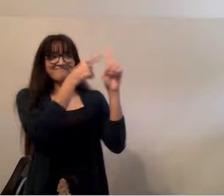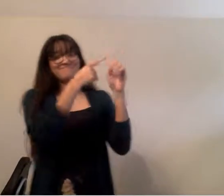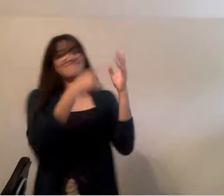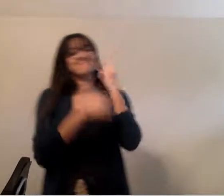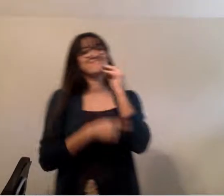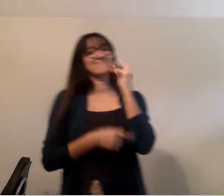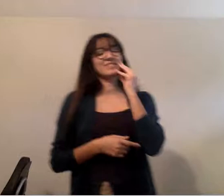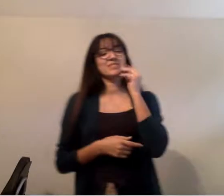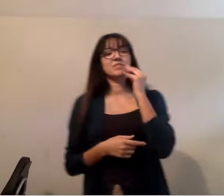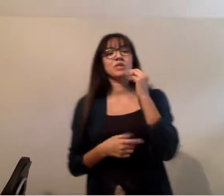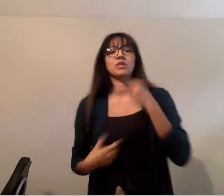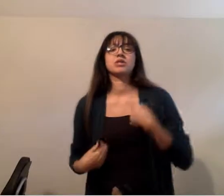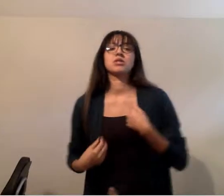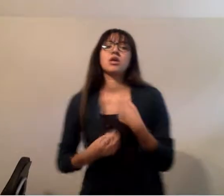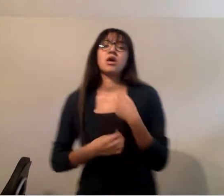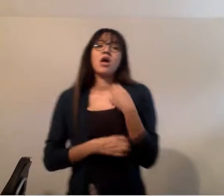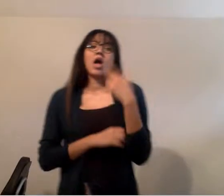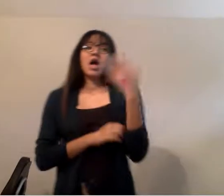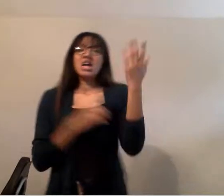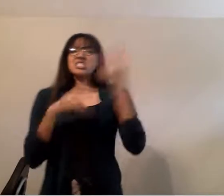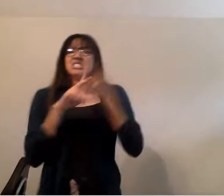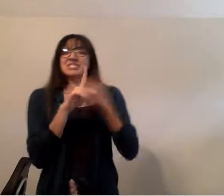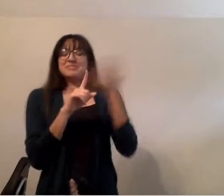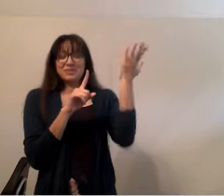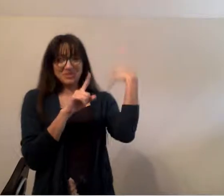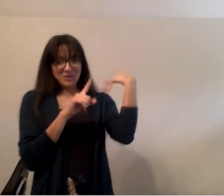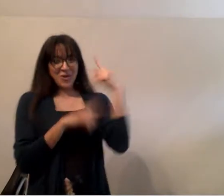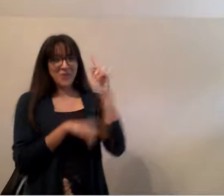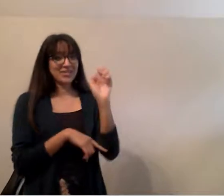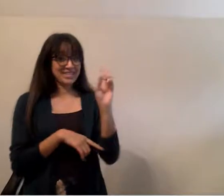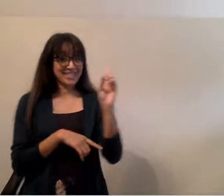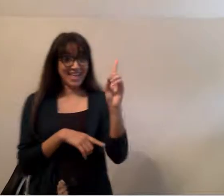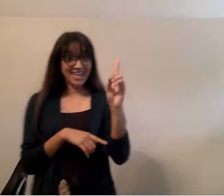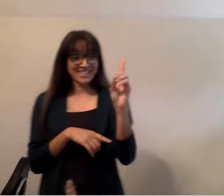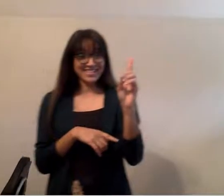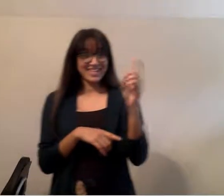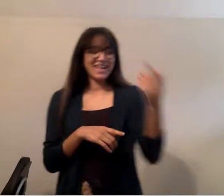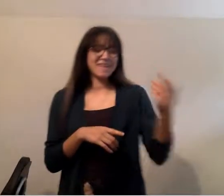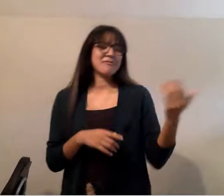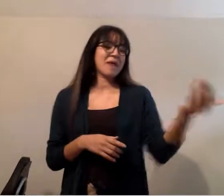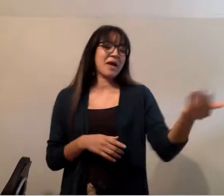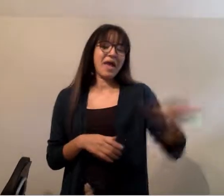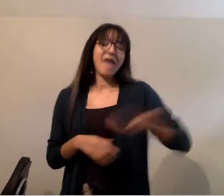out to me about 6 months ago and invited me to do a TED Talk.